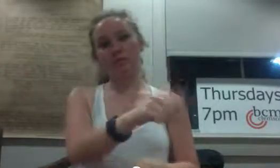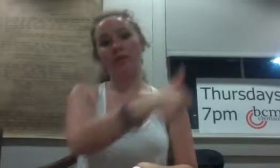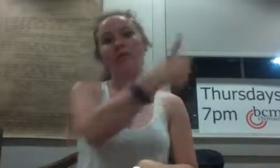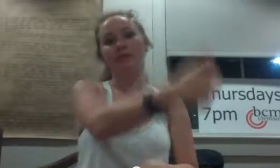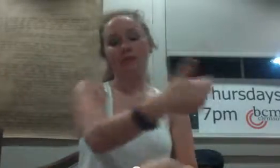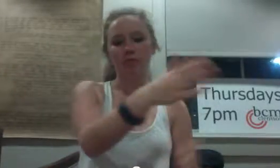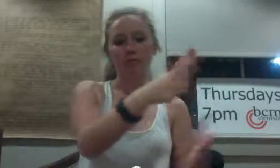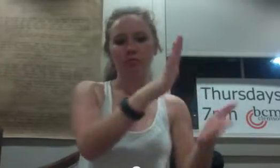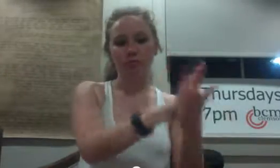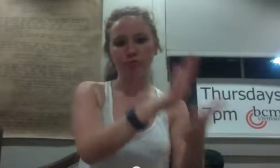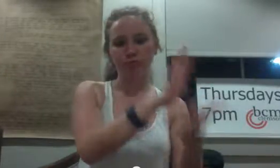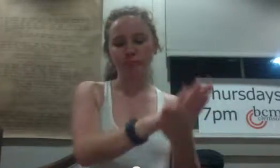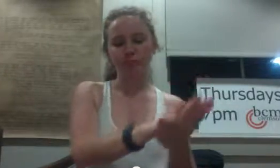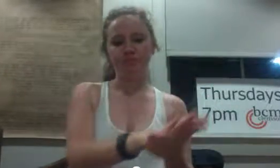rejected and had to go to another school.